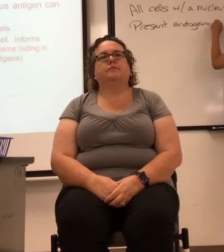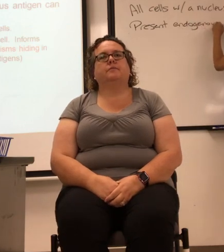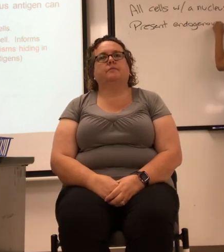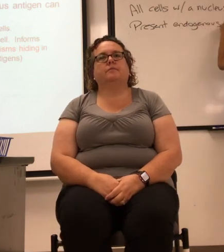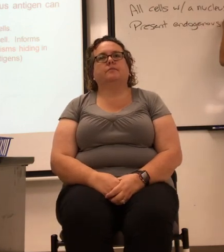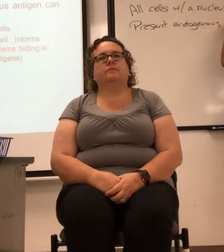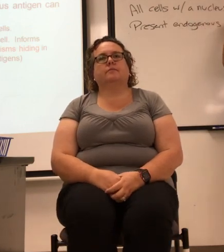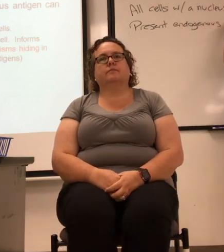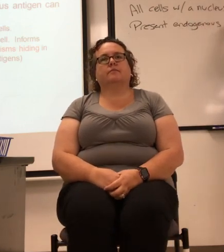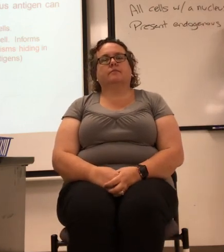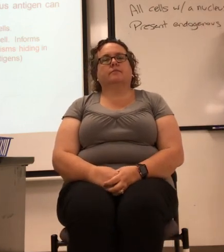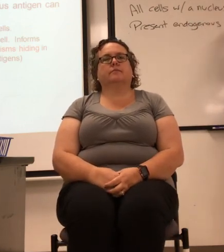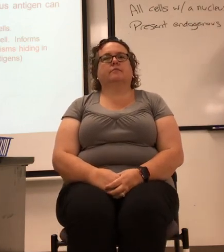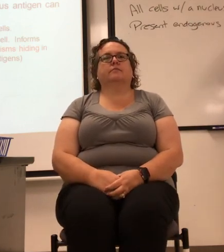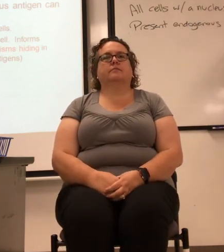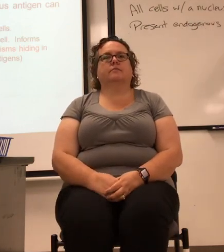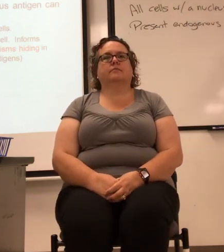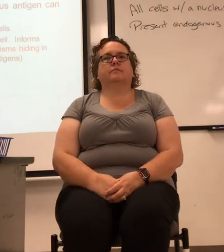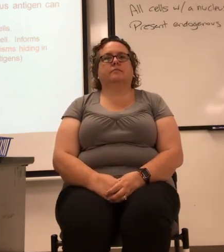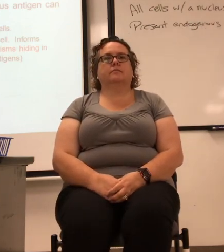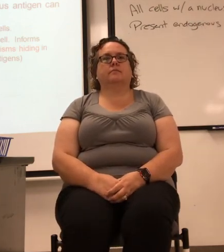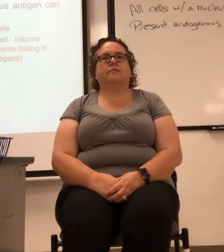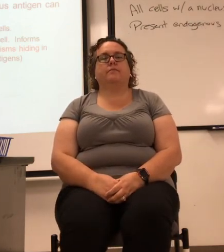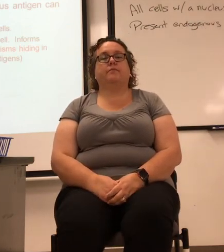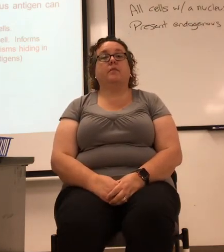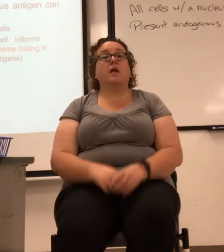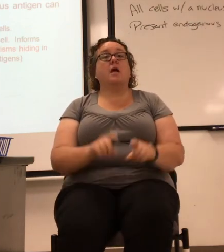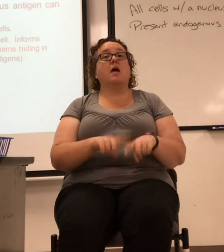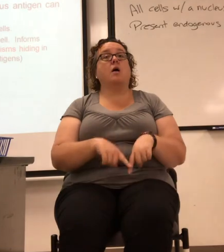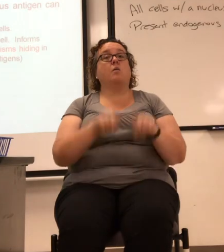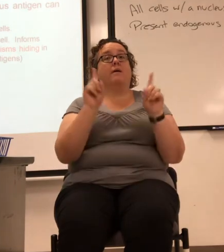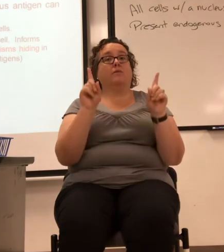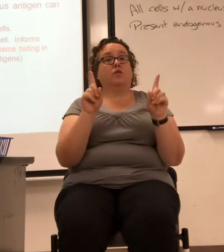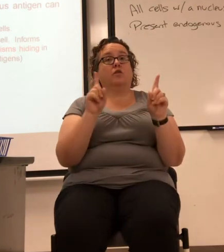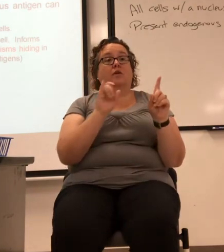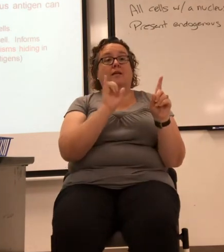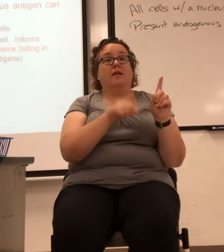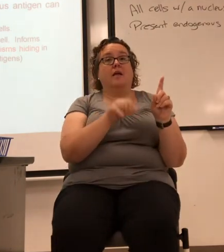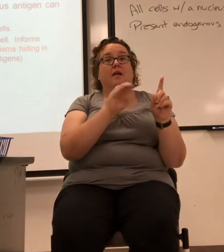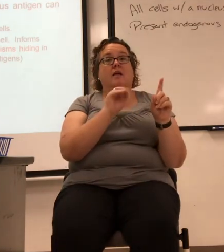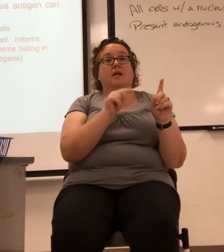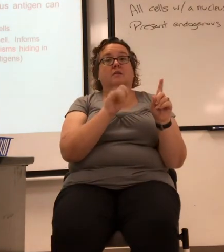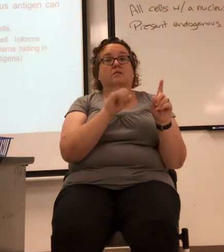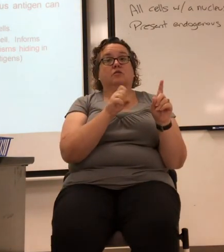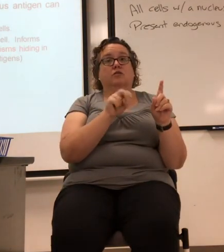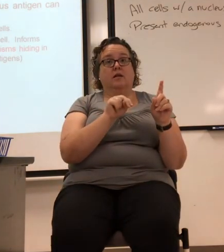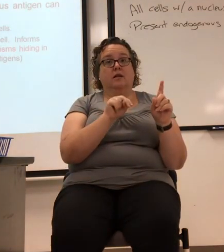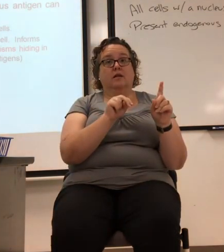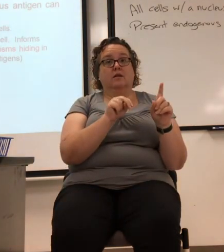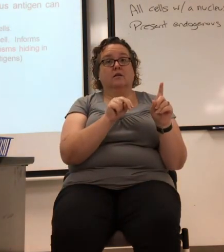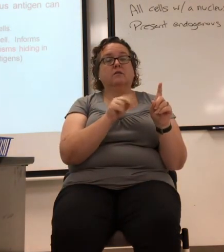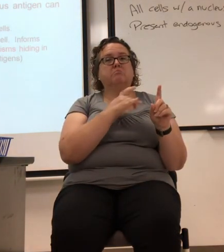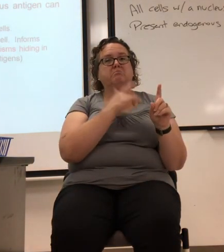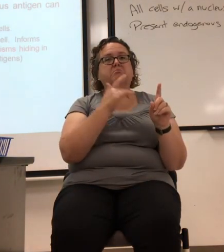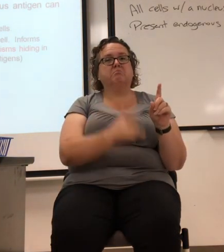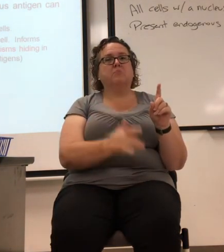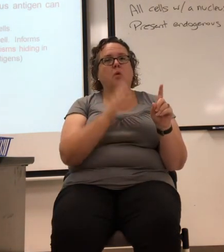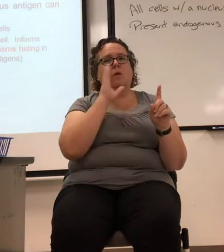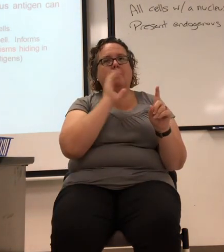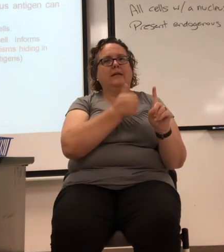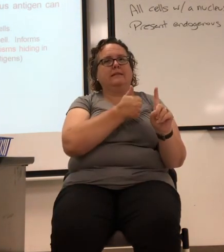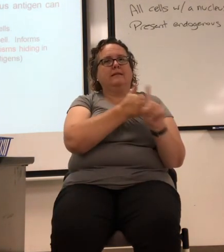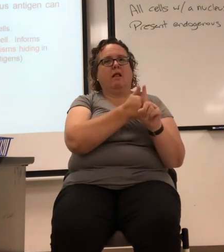Endogenous AG antigen. Now, however, that antigen, most of the time, it's going to be a